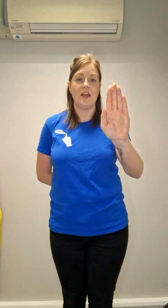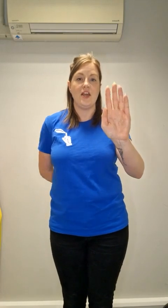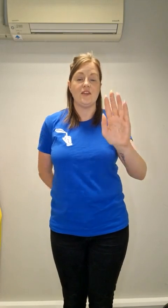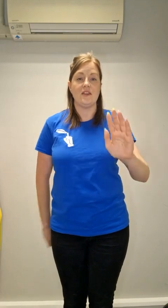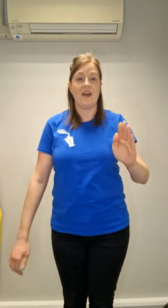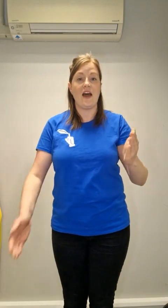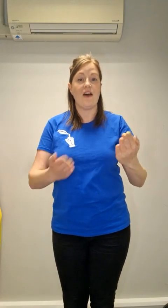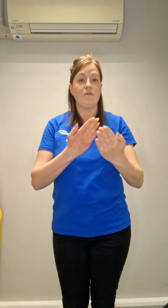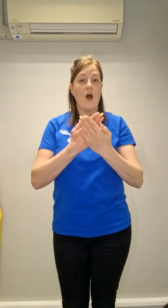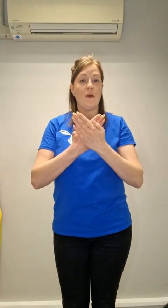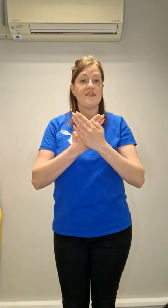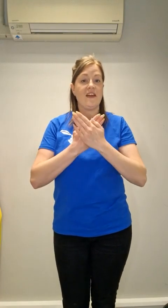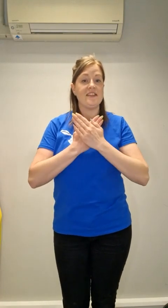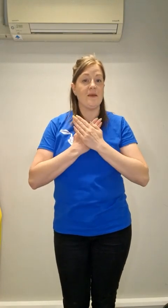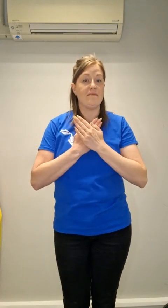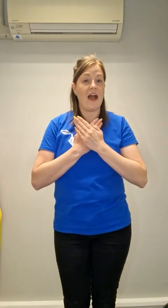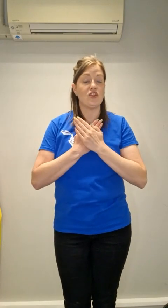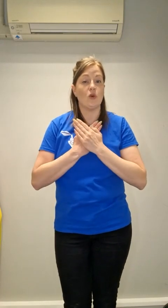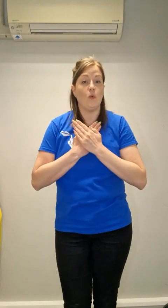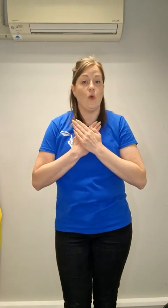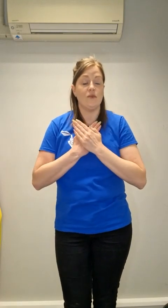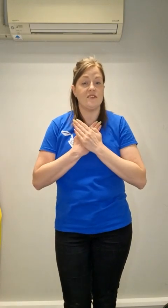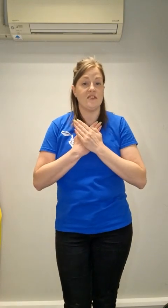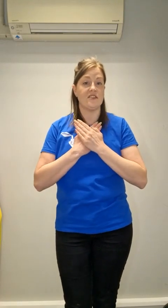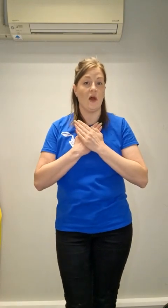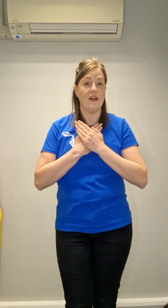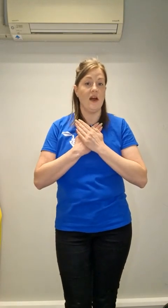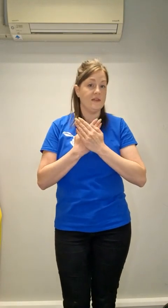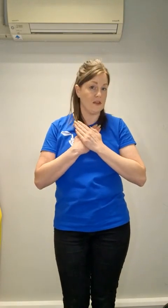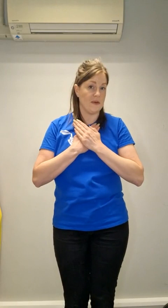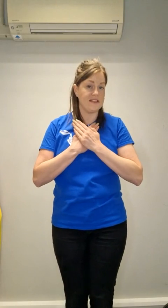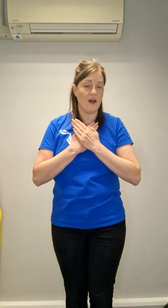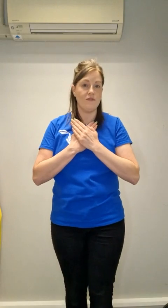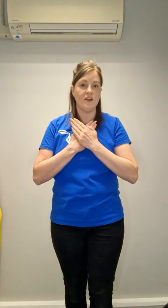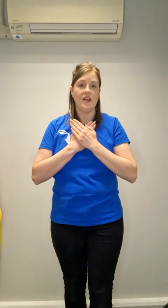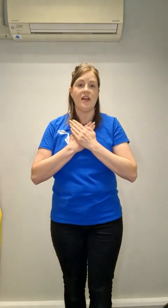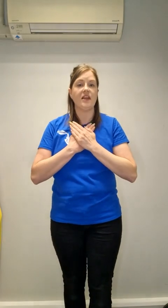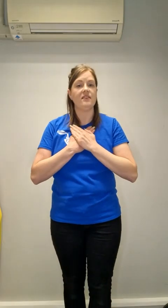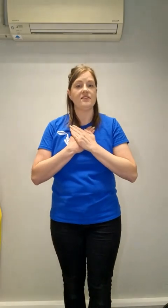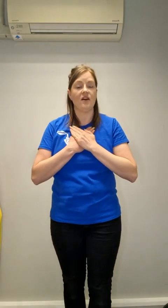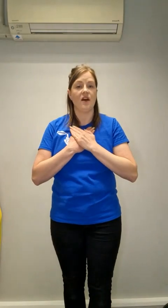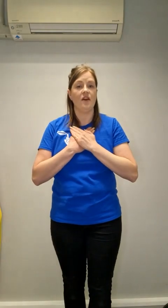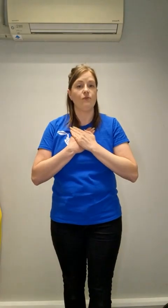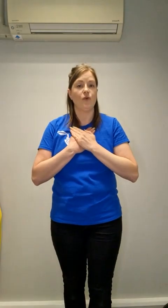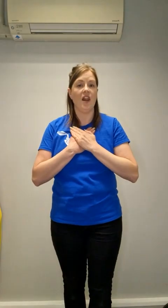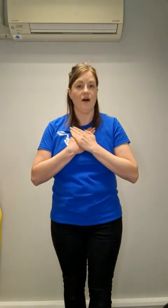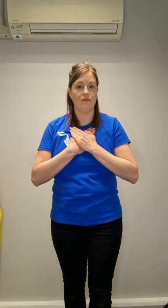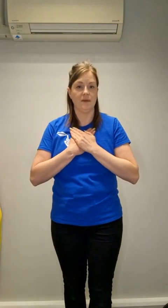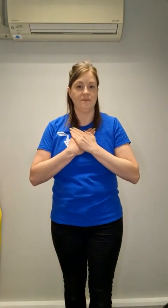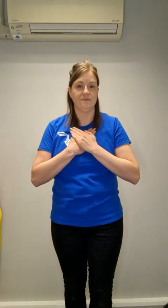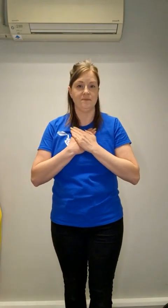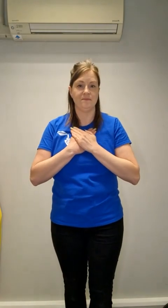You can then have palms facing back towards the signer, so myself, like in the sign for love.